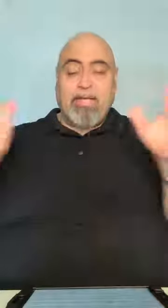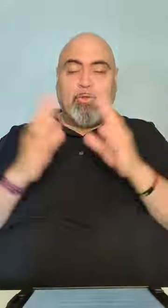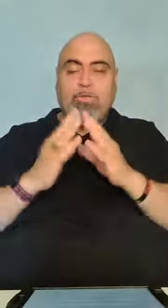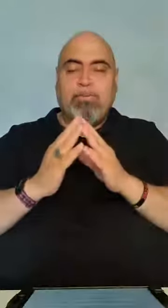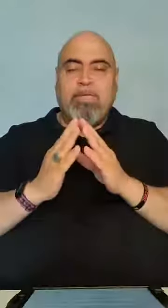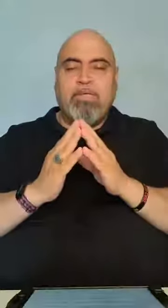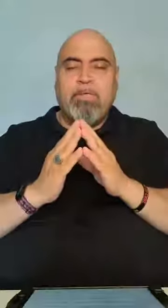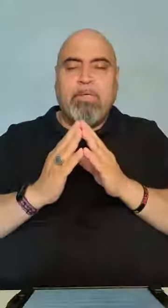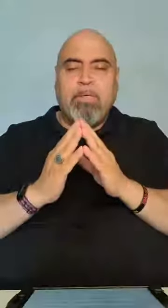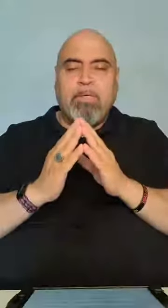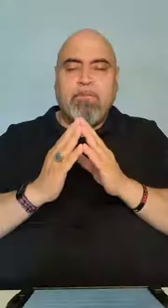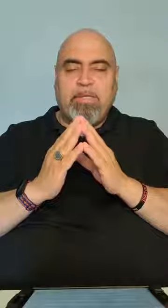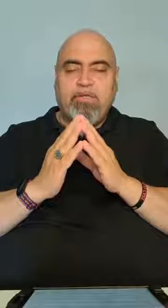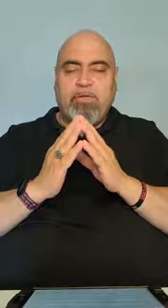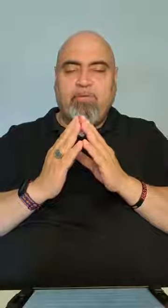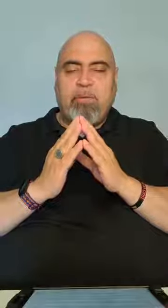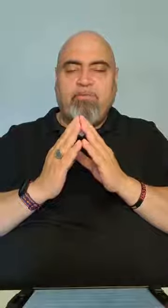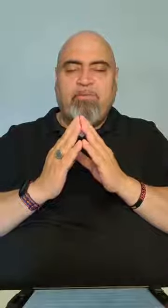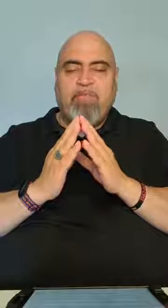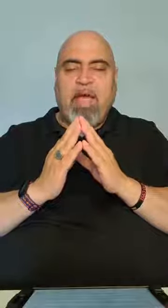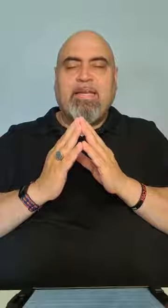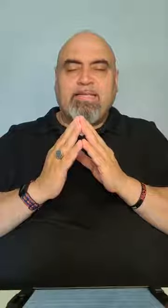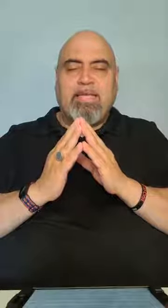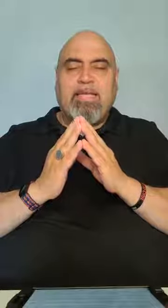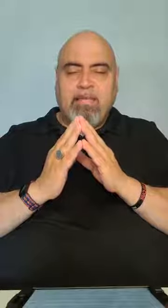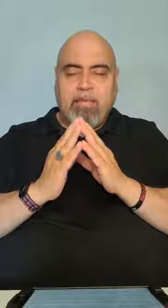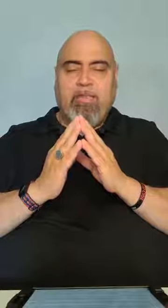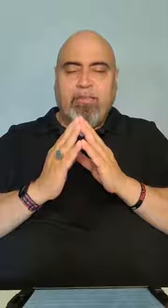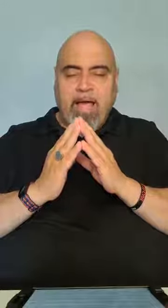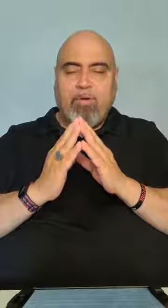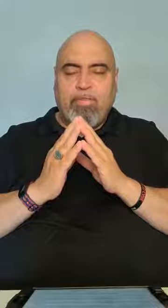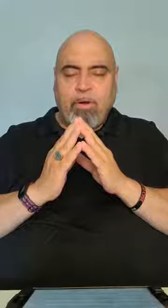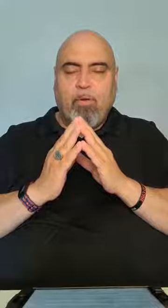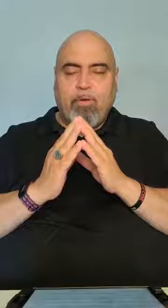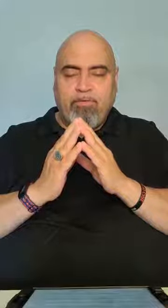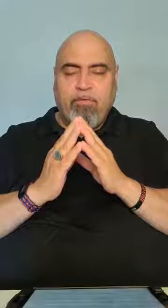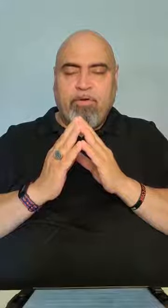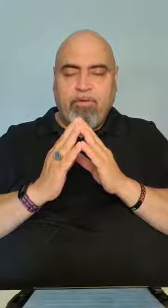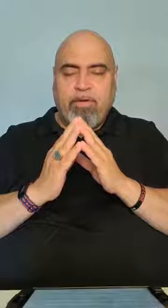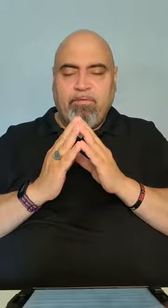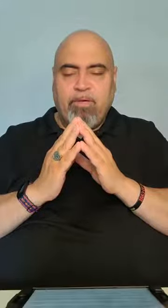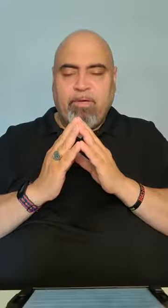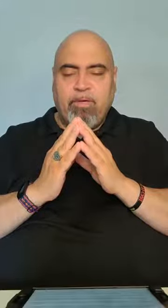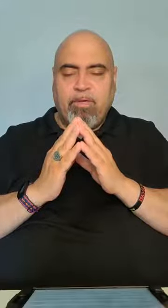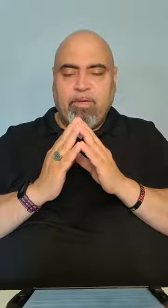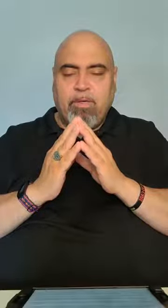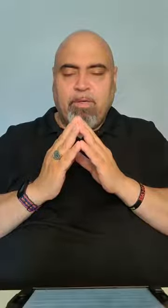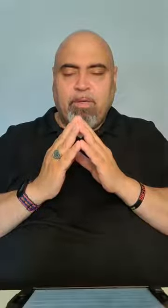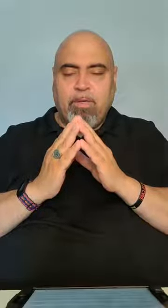into temptation, but deliver us from evil. For thine is the kingdom and the power and the glory forever and ever.